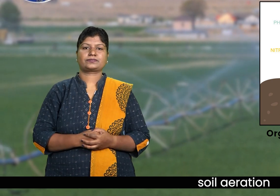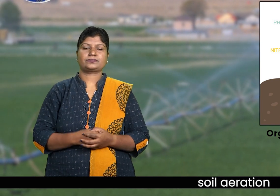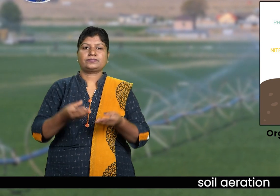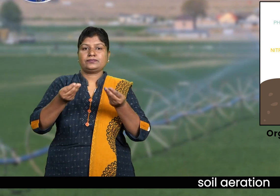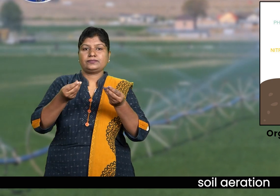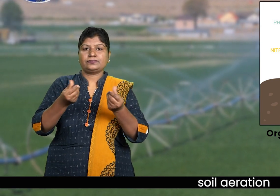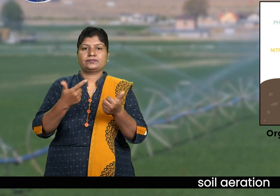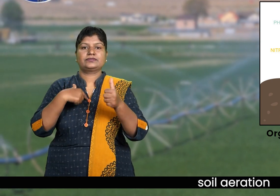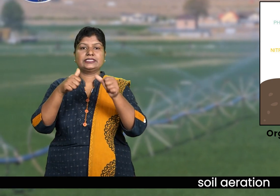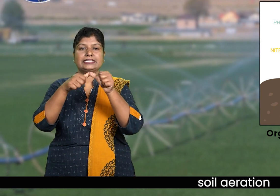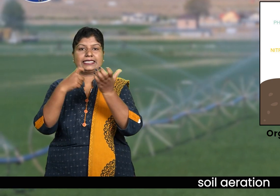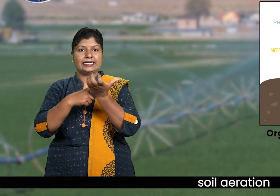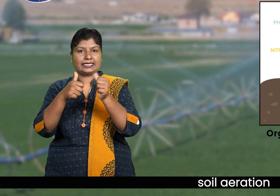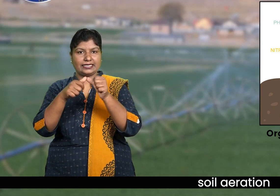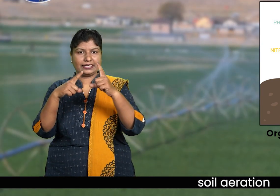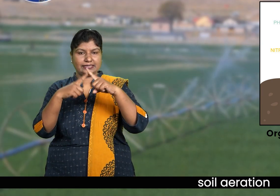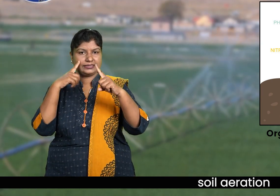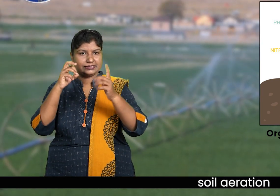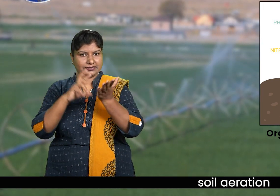soil aeration,